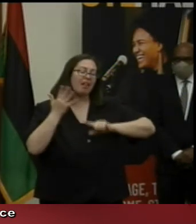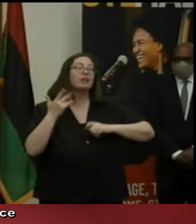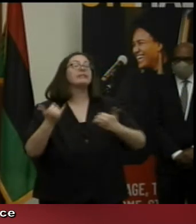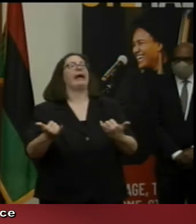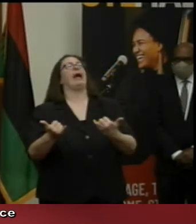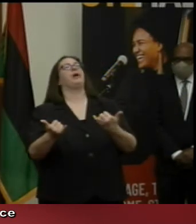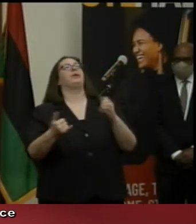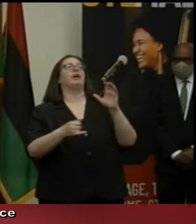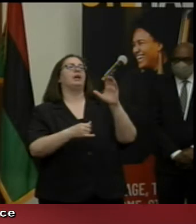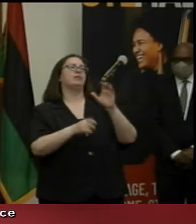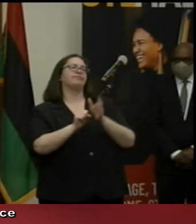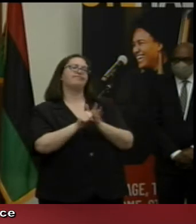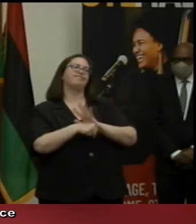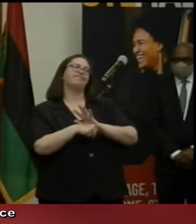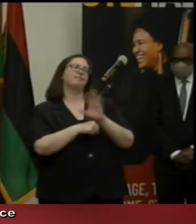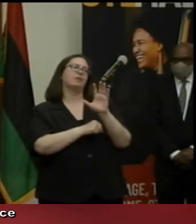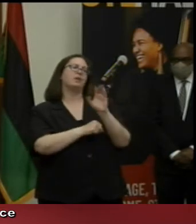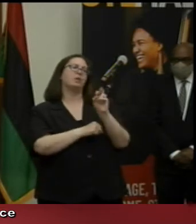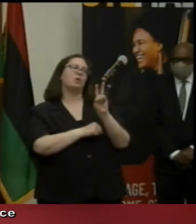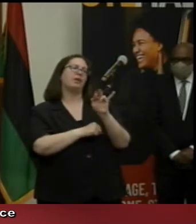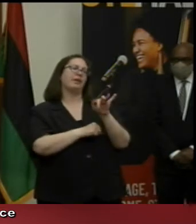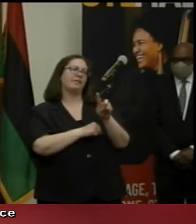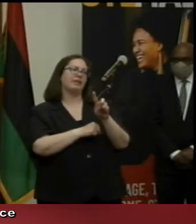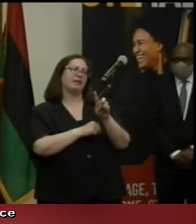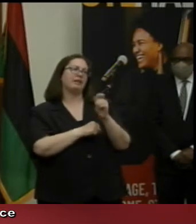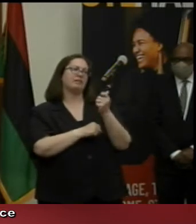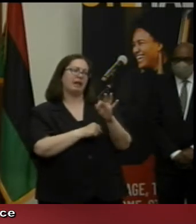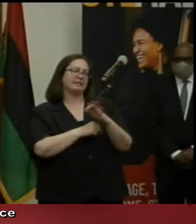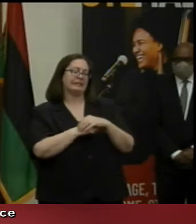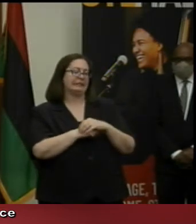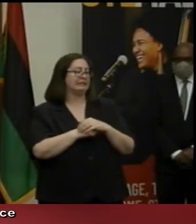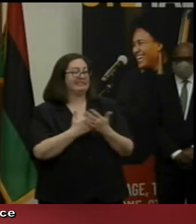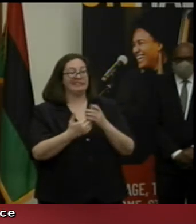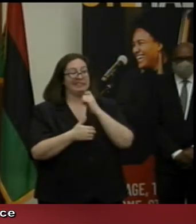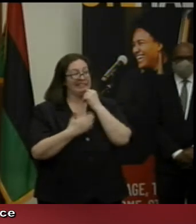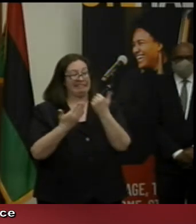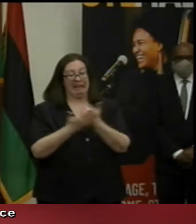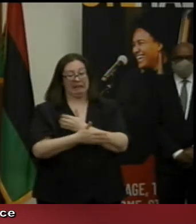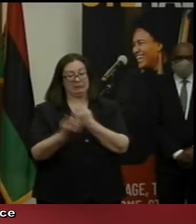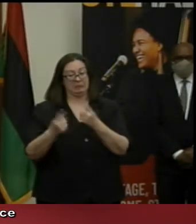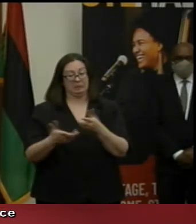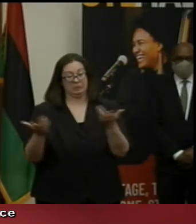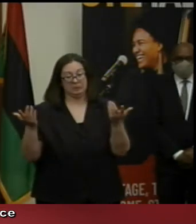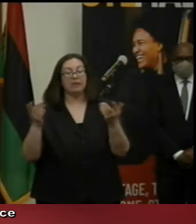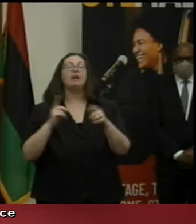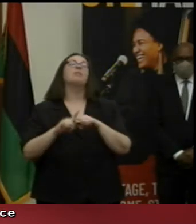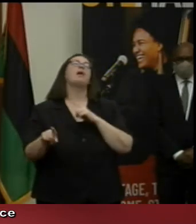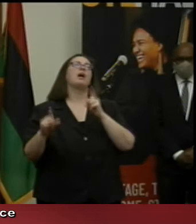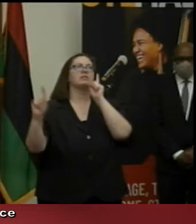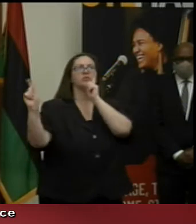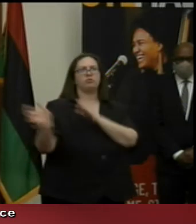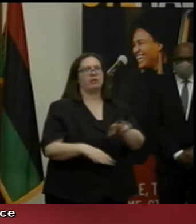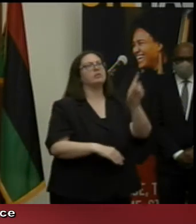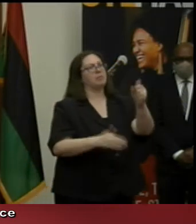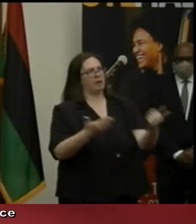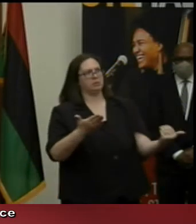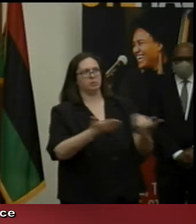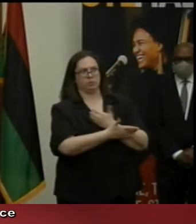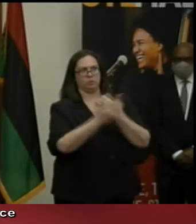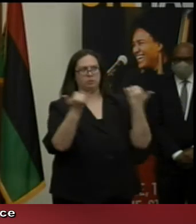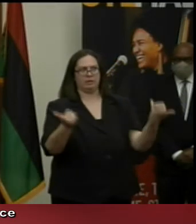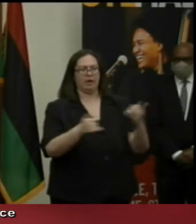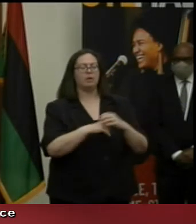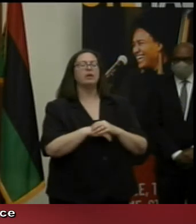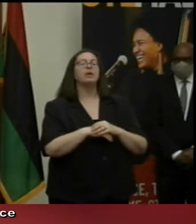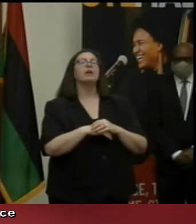So the plight is not new, but our strategies have to be. So the City of St. Louis Department of Health, along with